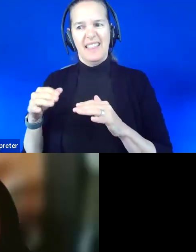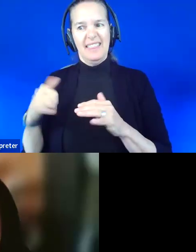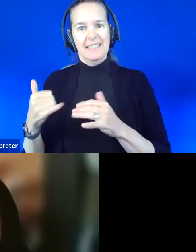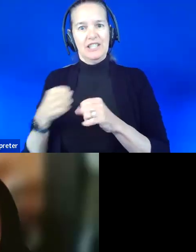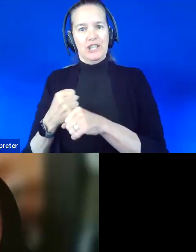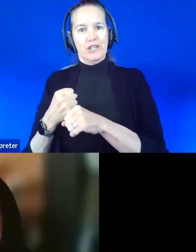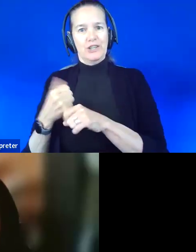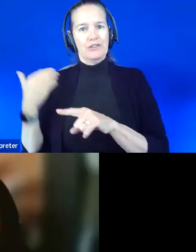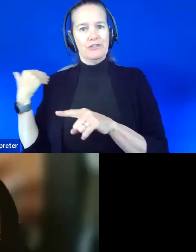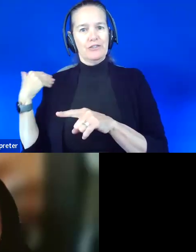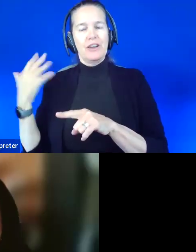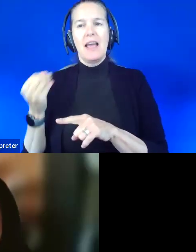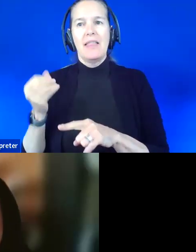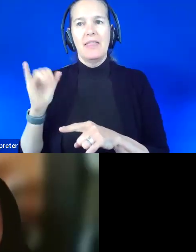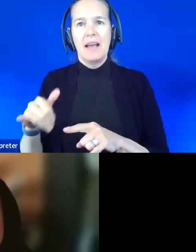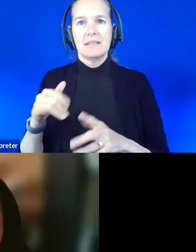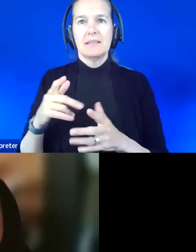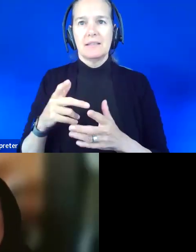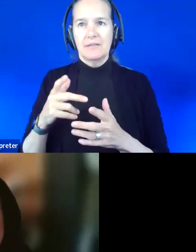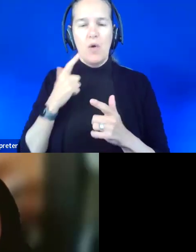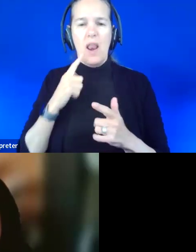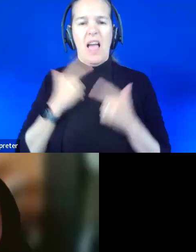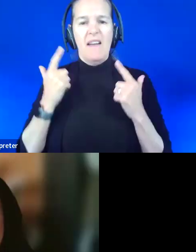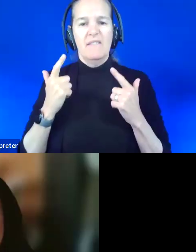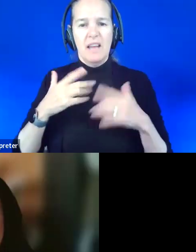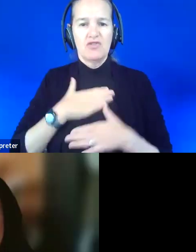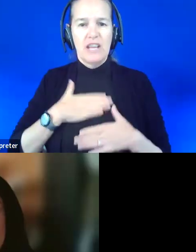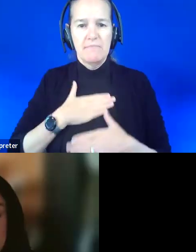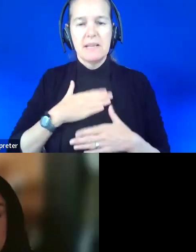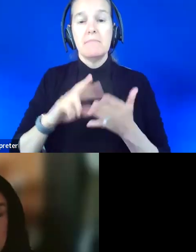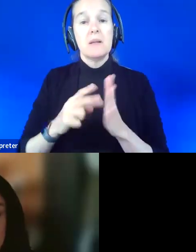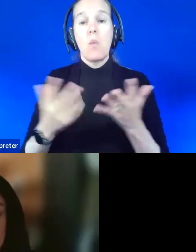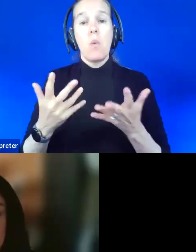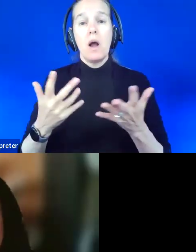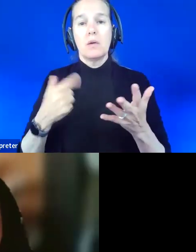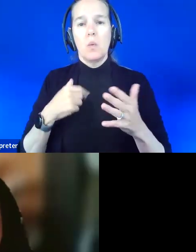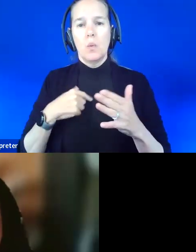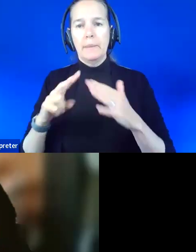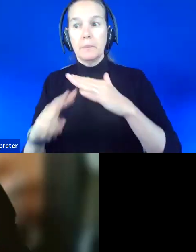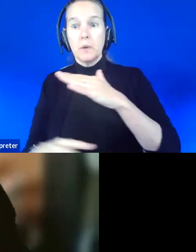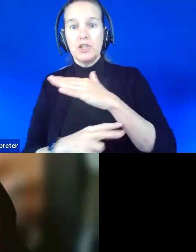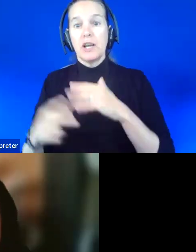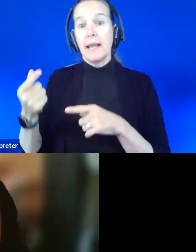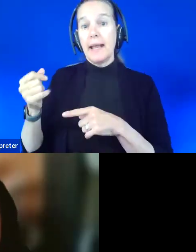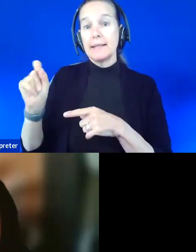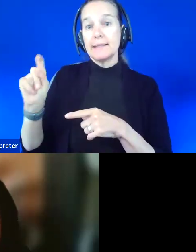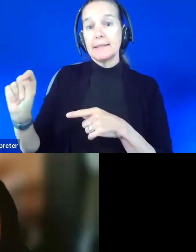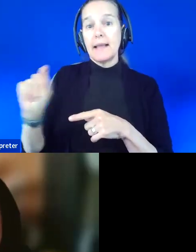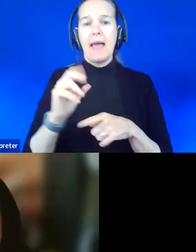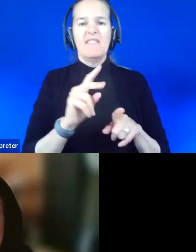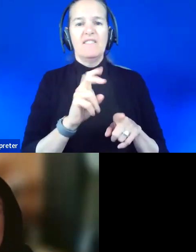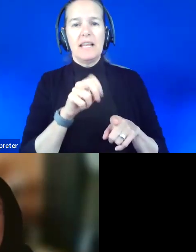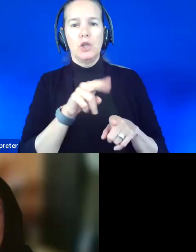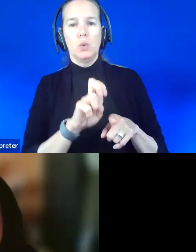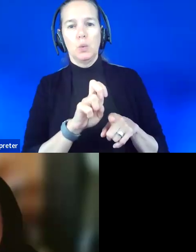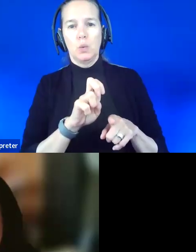first personalization platform for live entertainment. And what that means is we are bridging the connection between guests and venues and the features that they